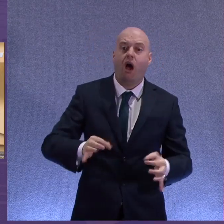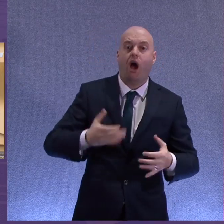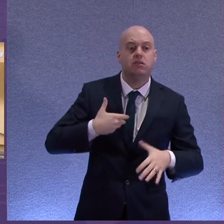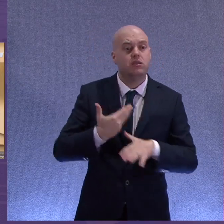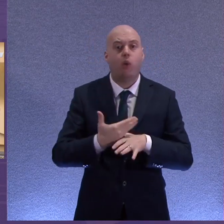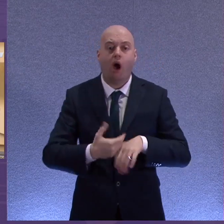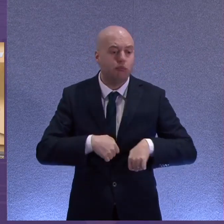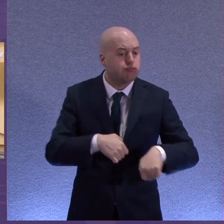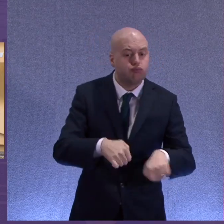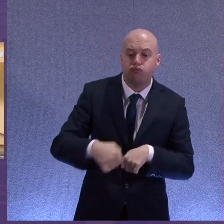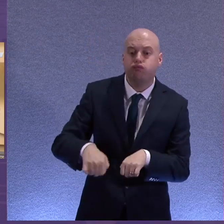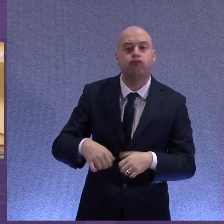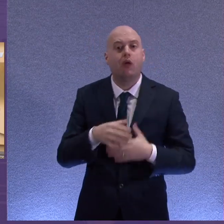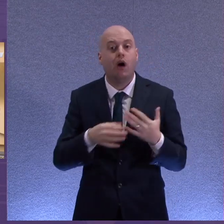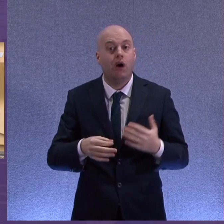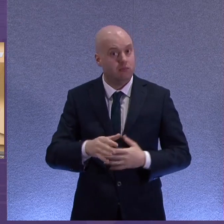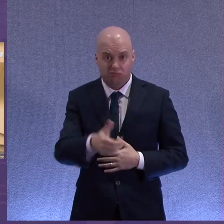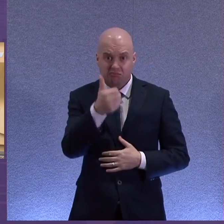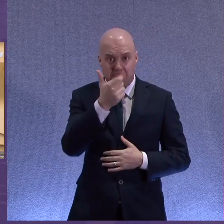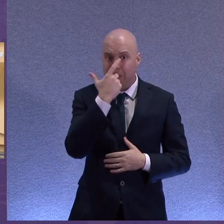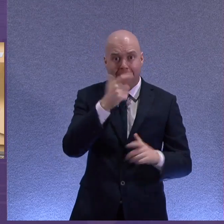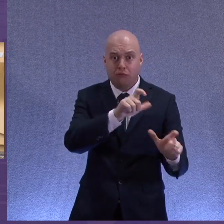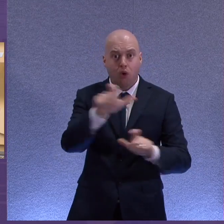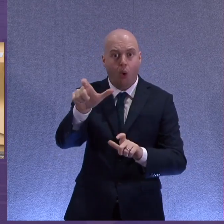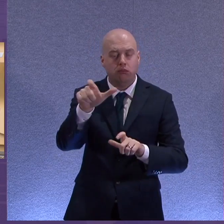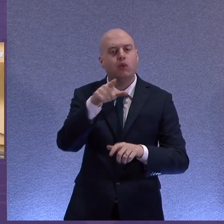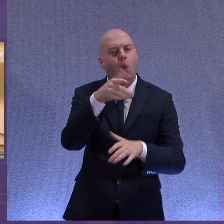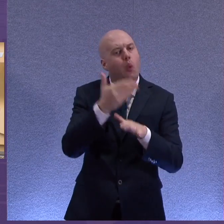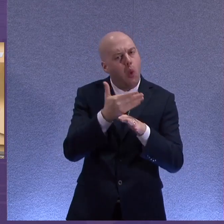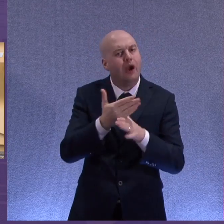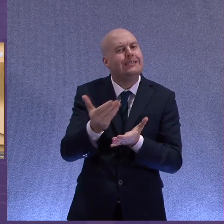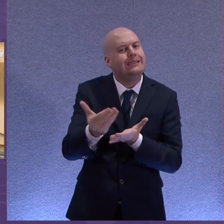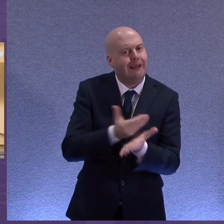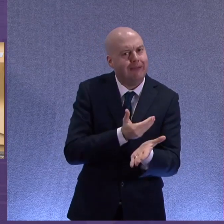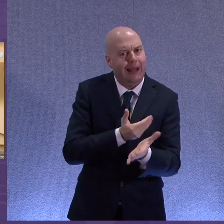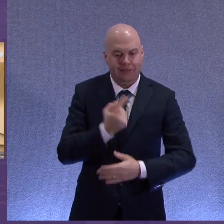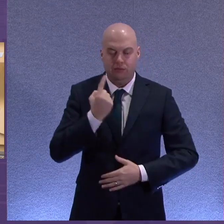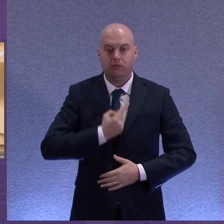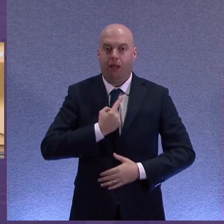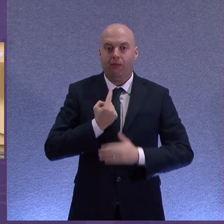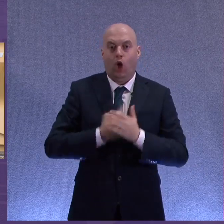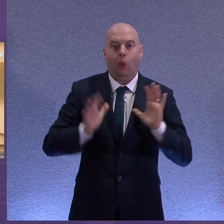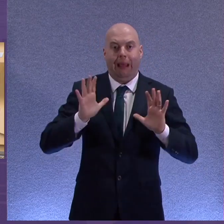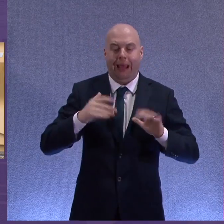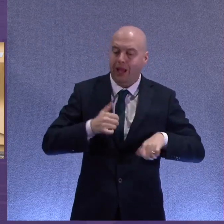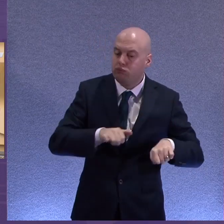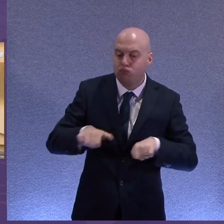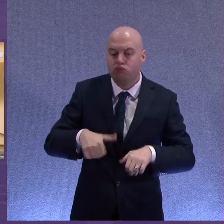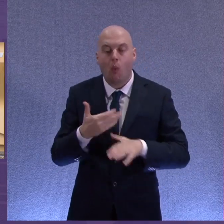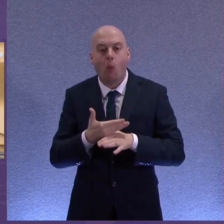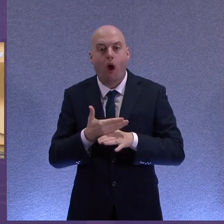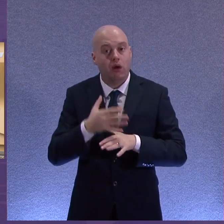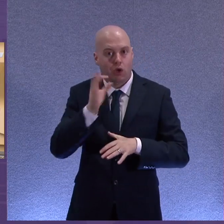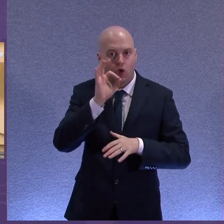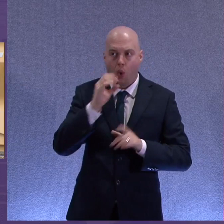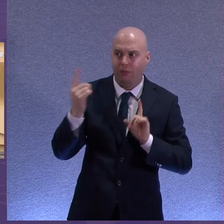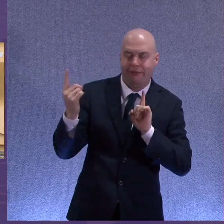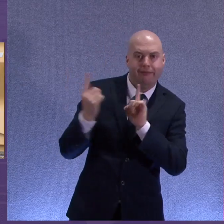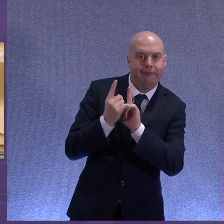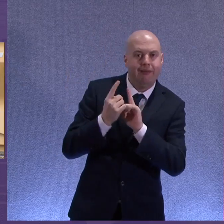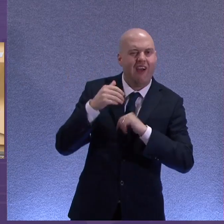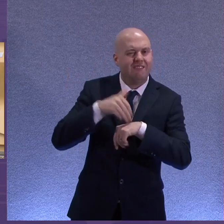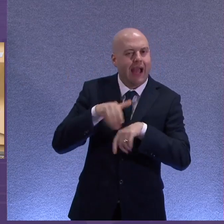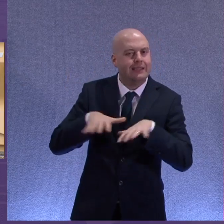the community, and we would encourage them to do so. For the many people who are looking to volunteer and help out in their communities, there is